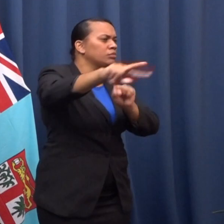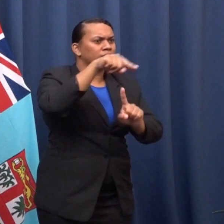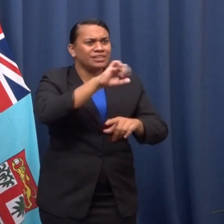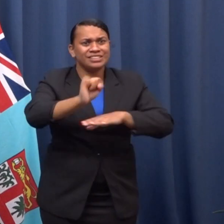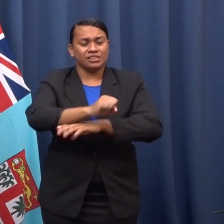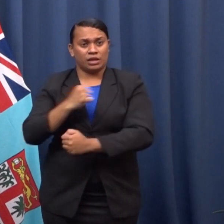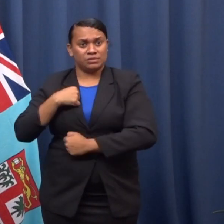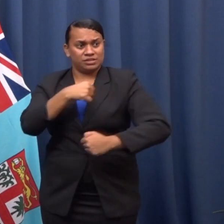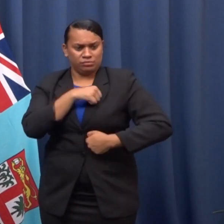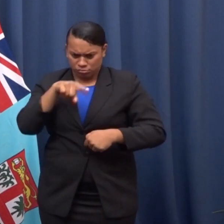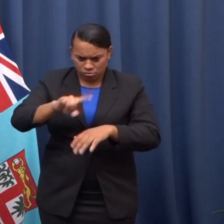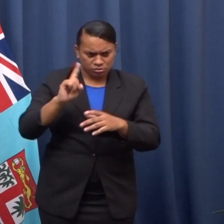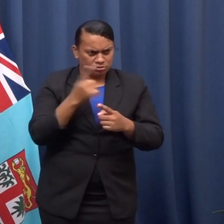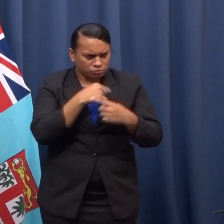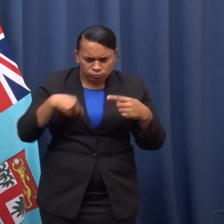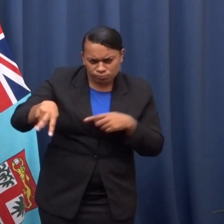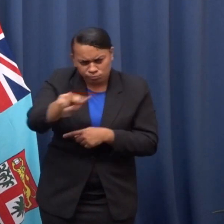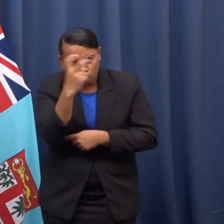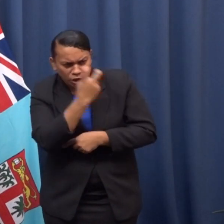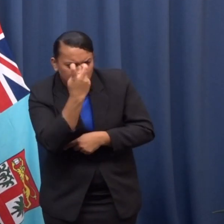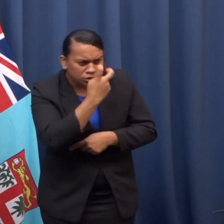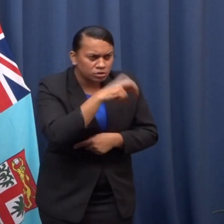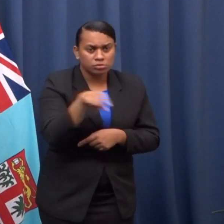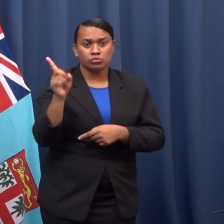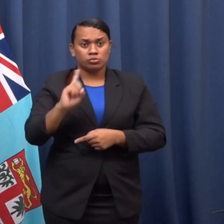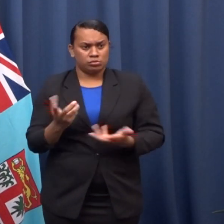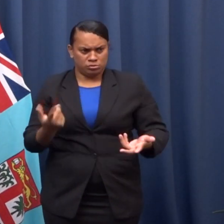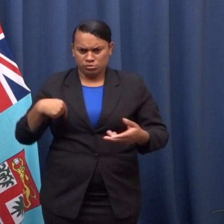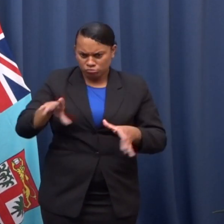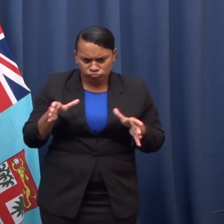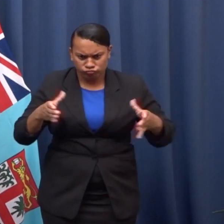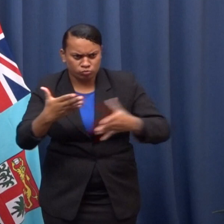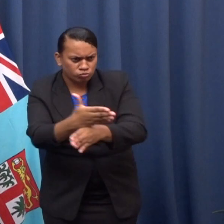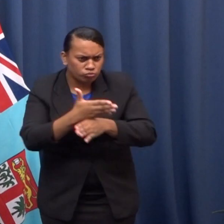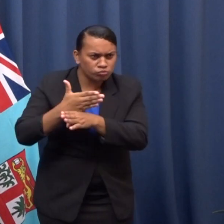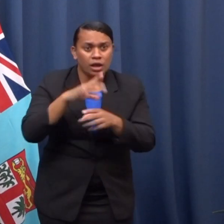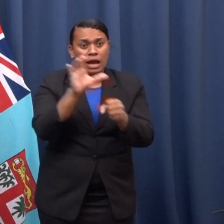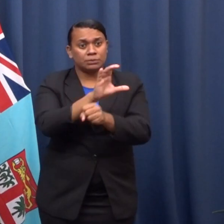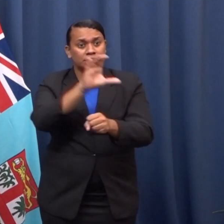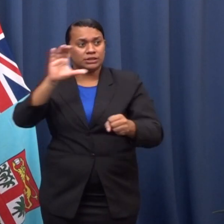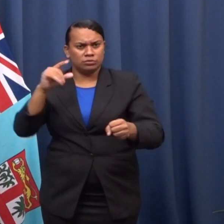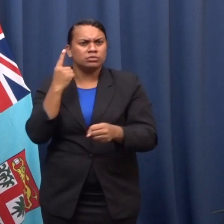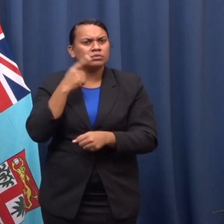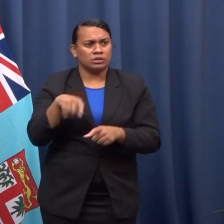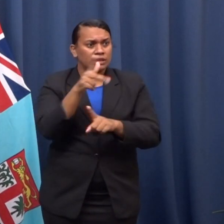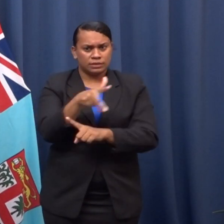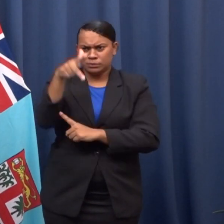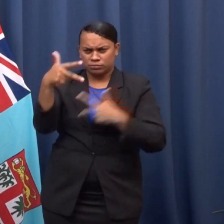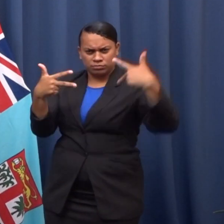we're looking at that. Today we're working with a particular company in putting cameras in some of those areas as well that